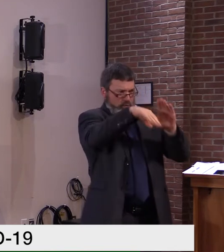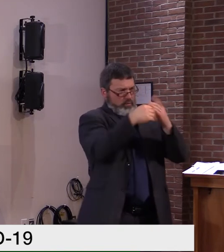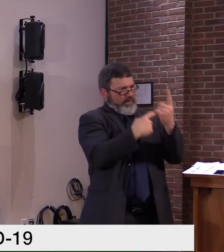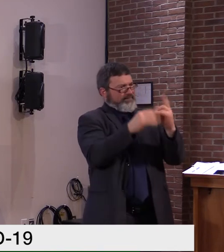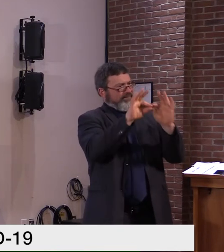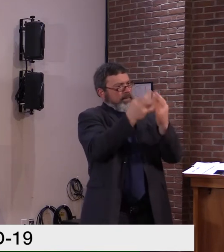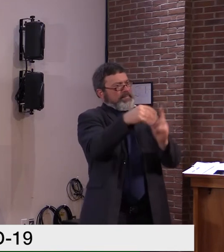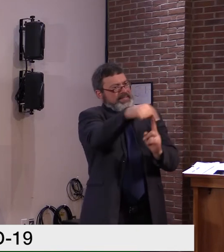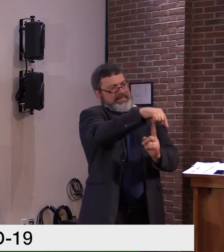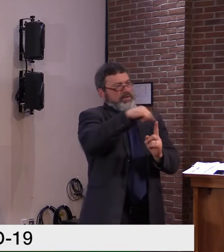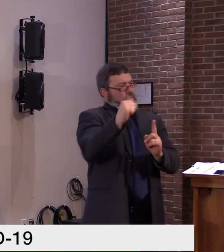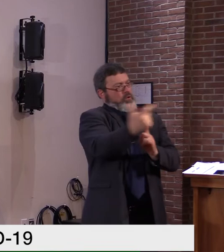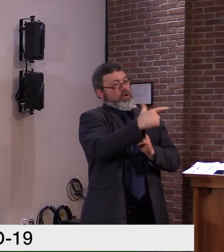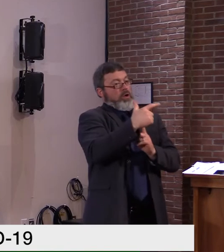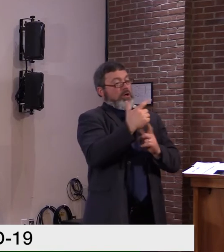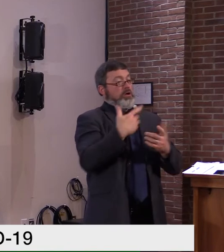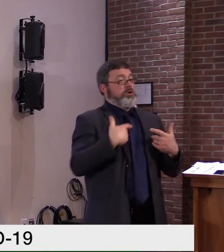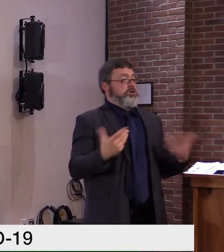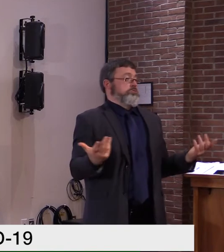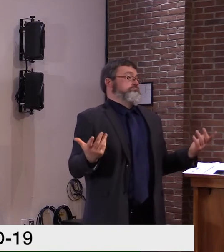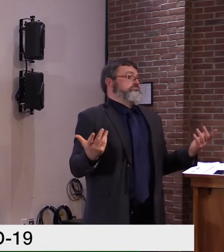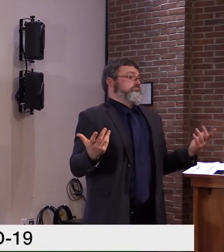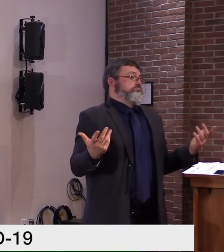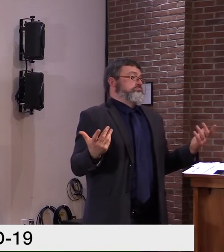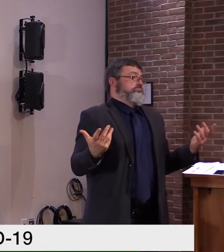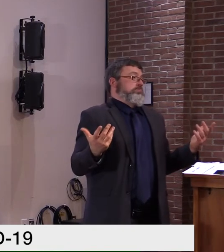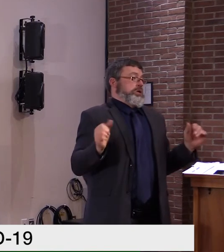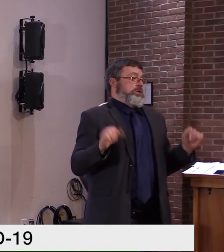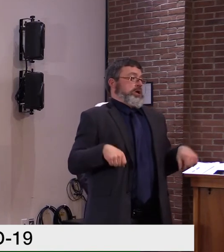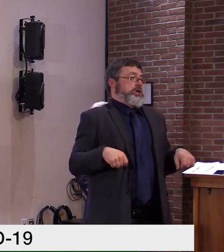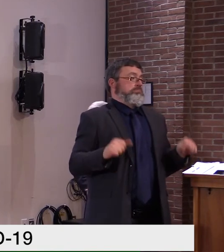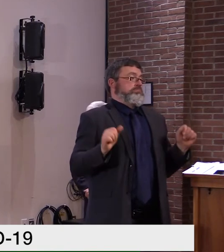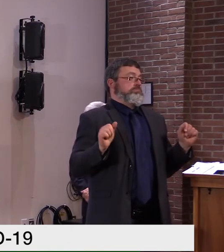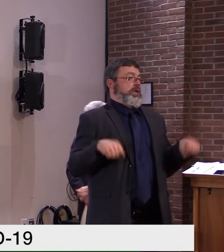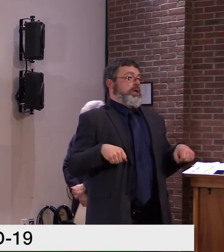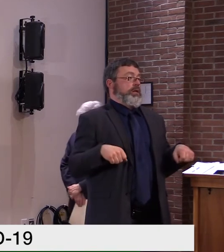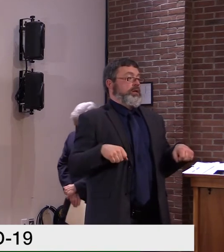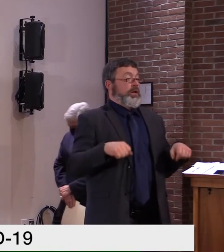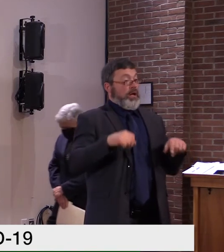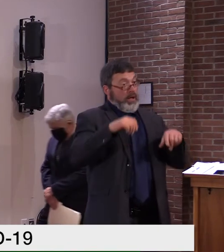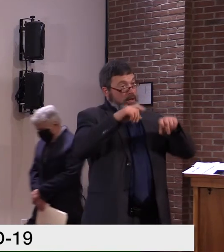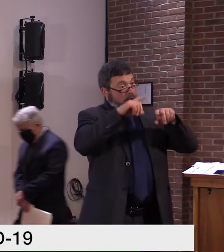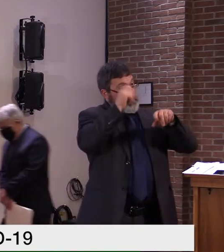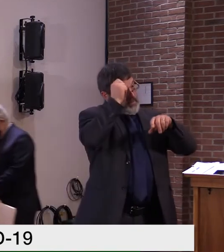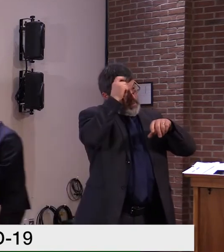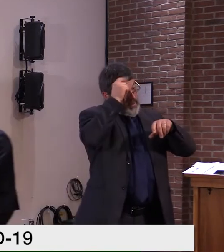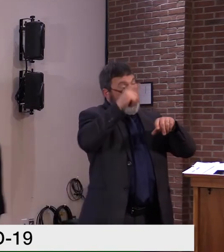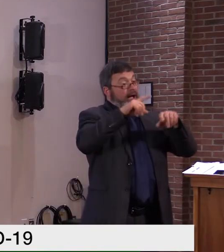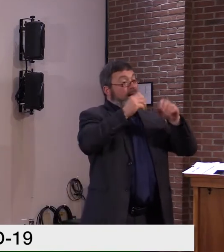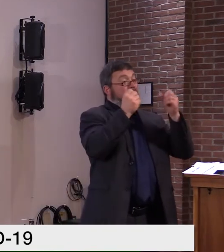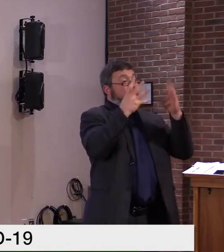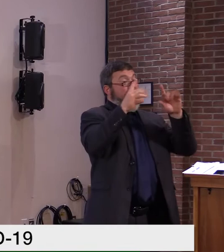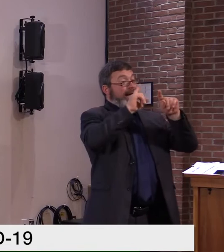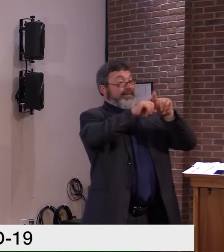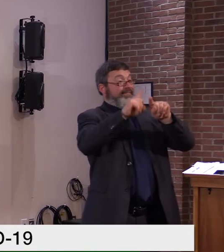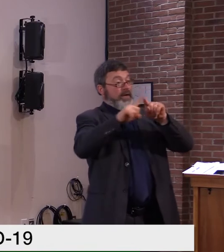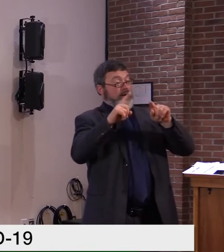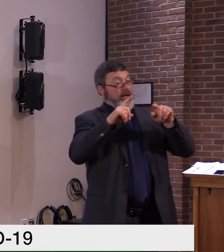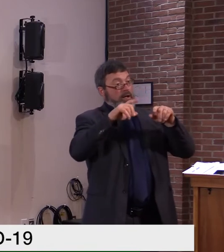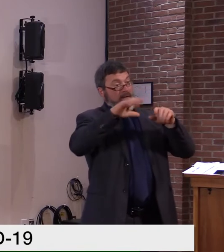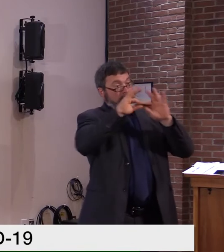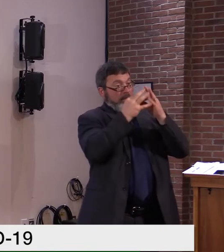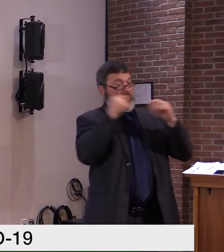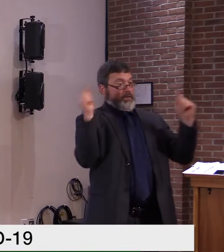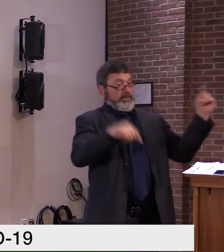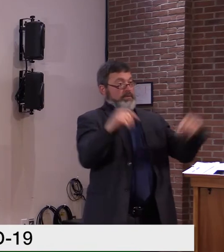that wouldn't be okay. But I might refer, I don't know, Secretary Smith, you want to try this?